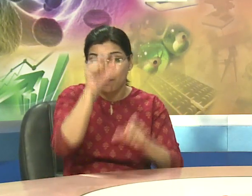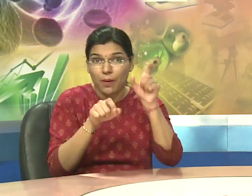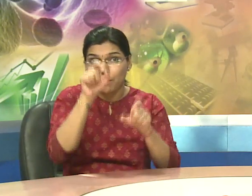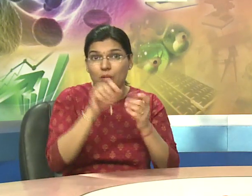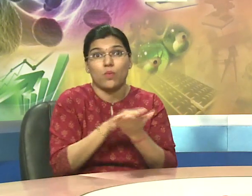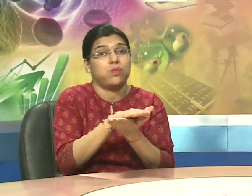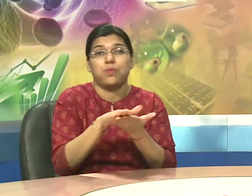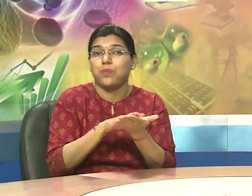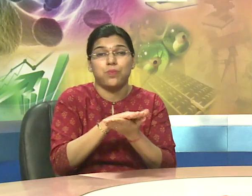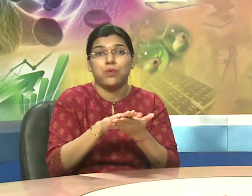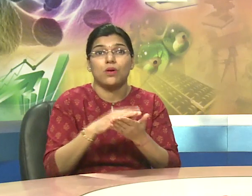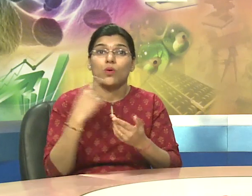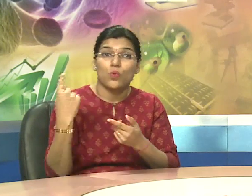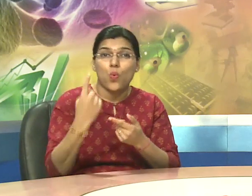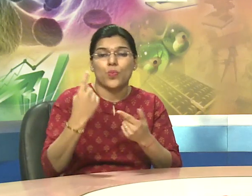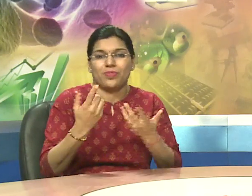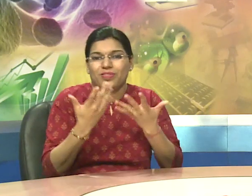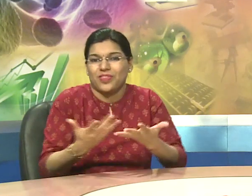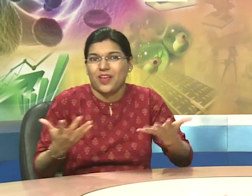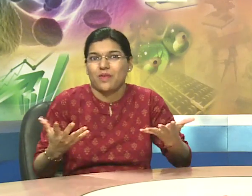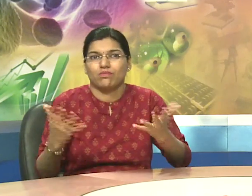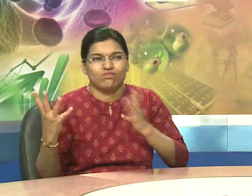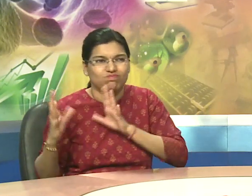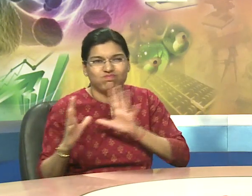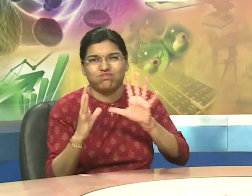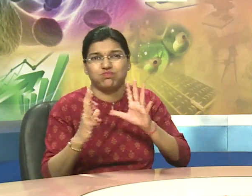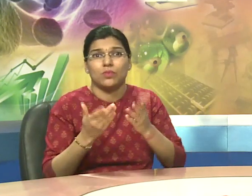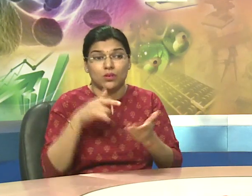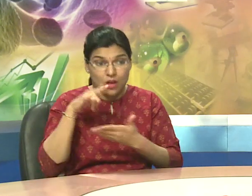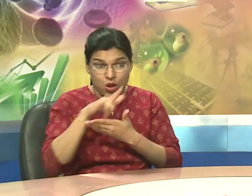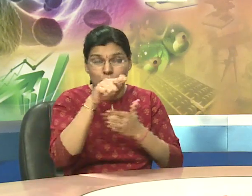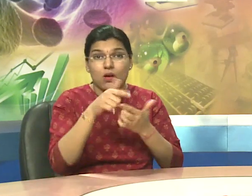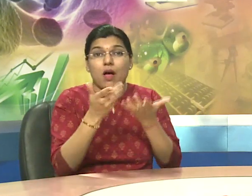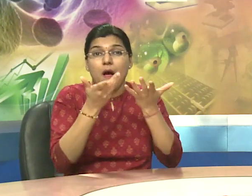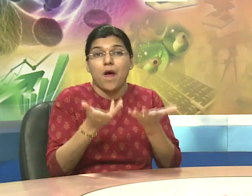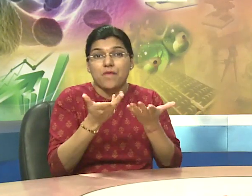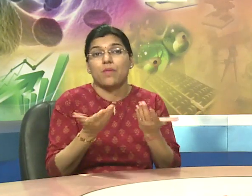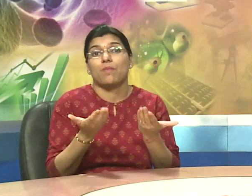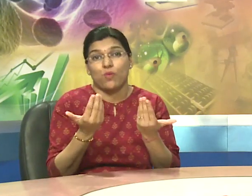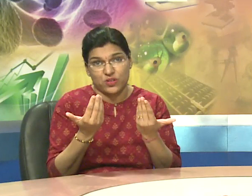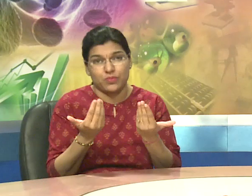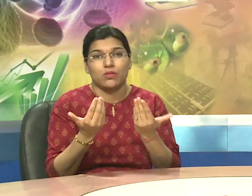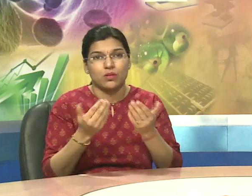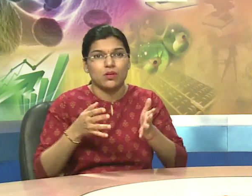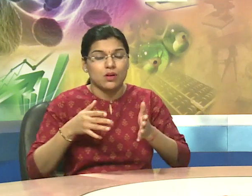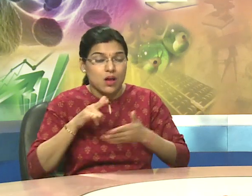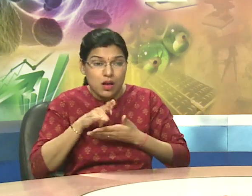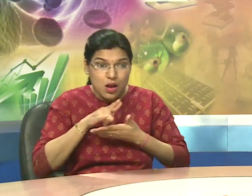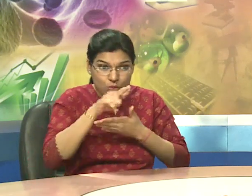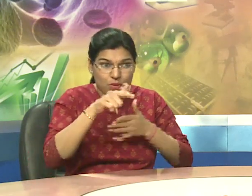cargo aircraft. An aircraft where there is no person but heavy goods